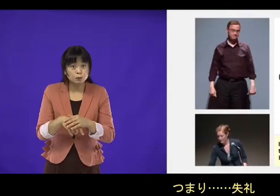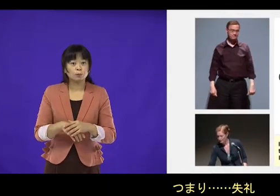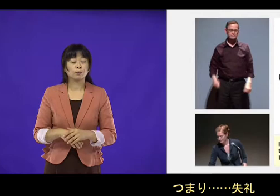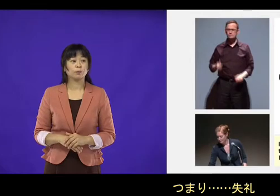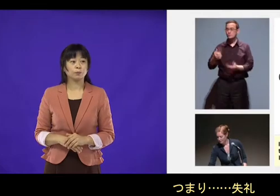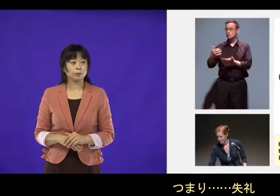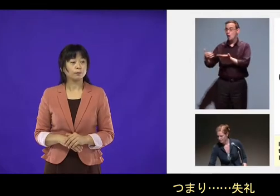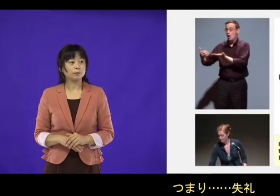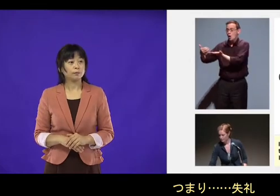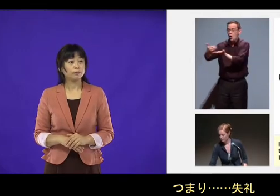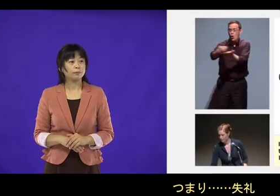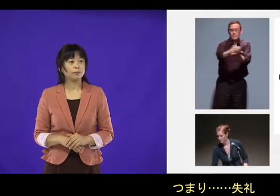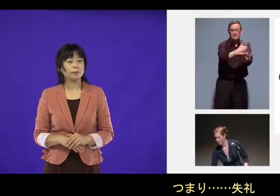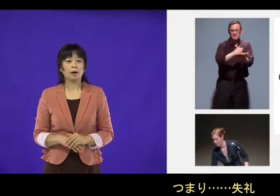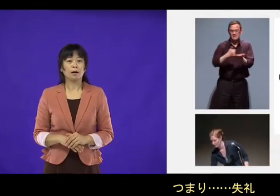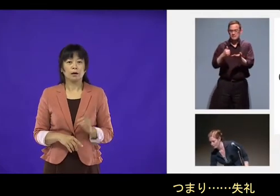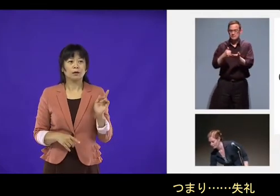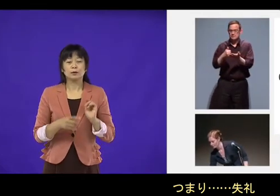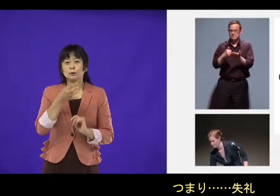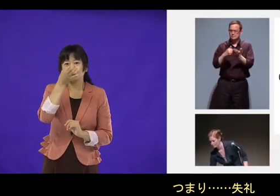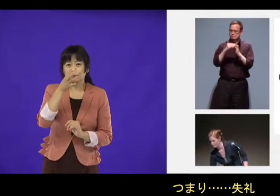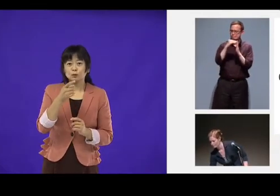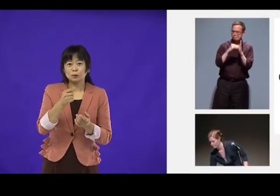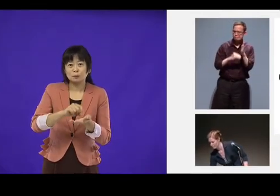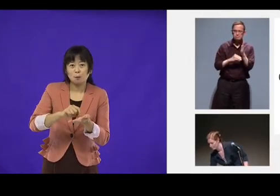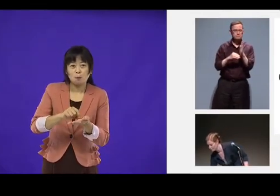is, excuse me, I need to.